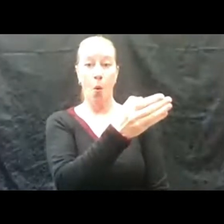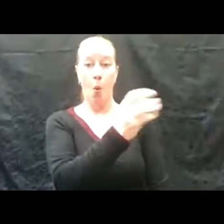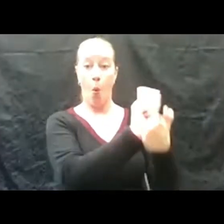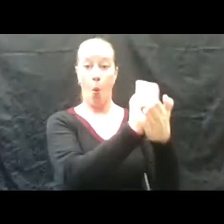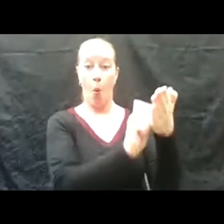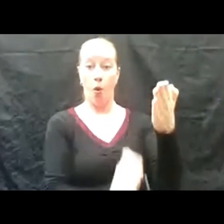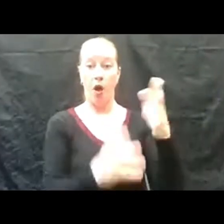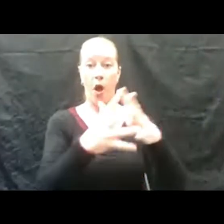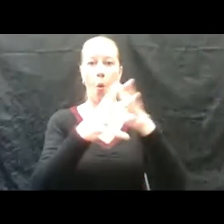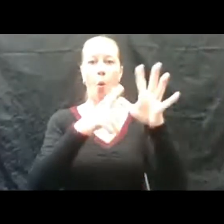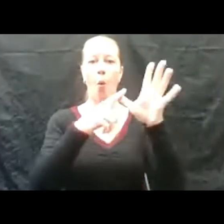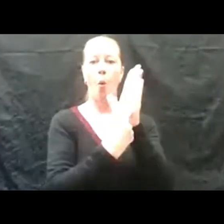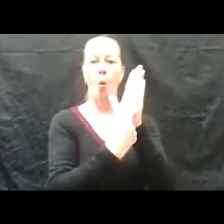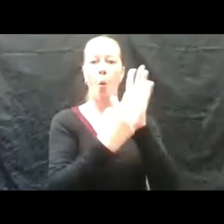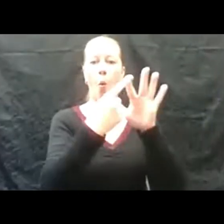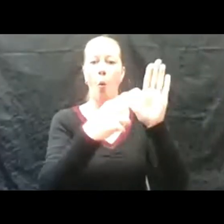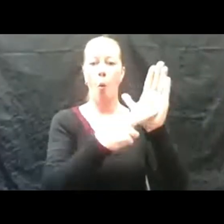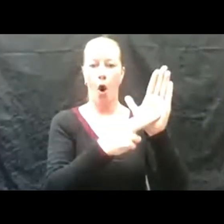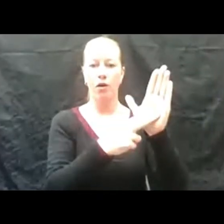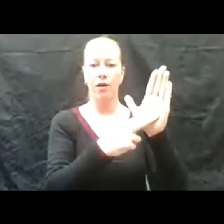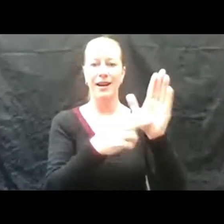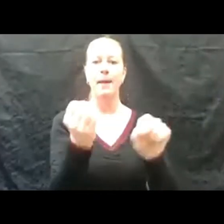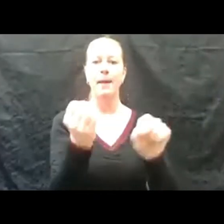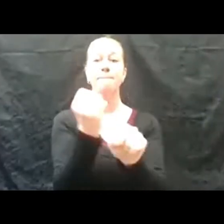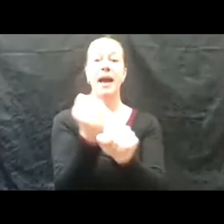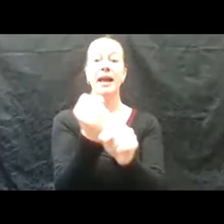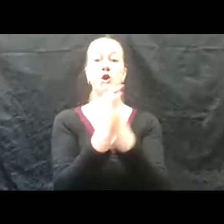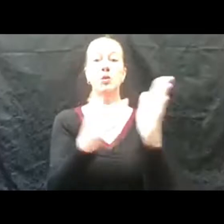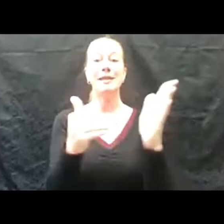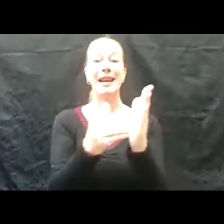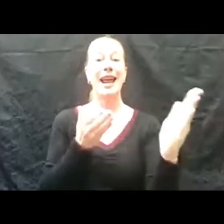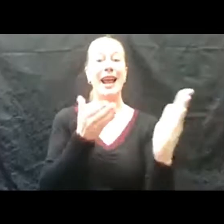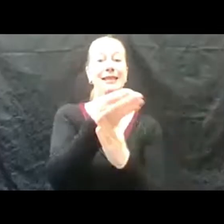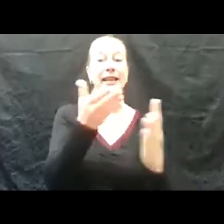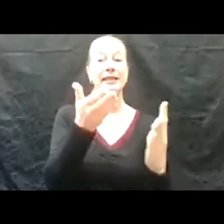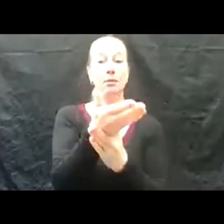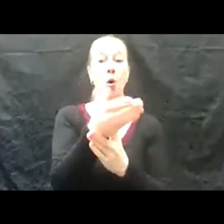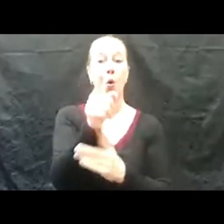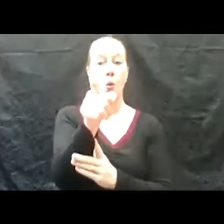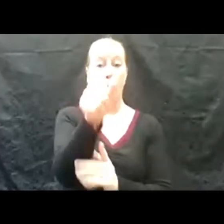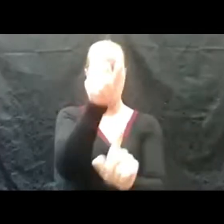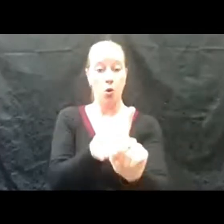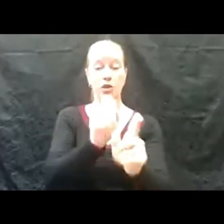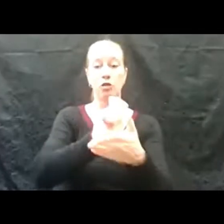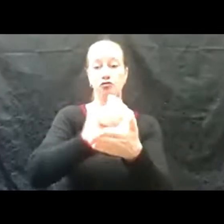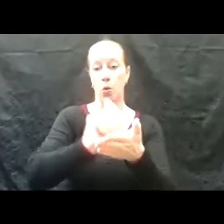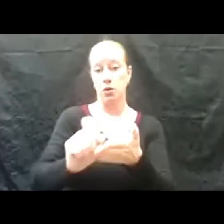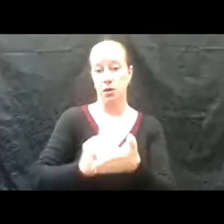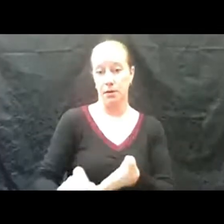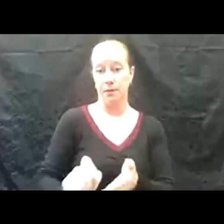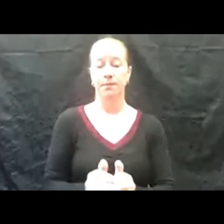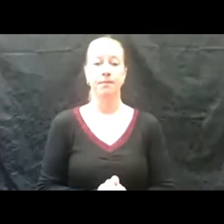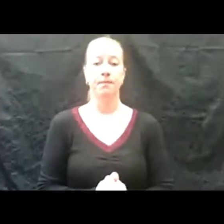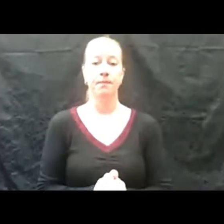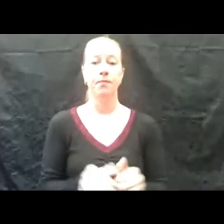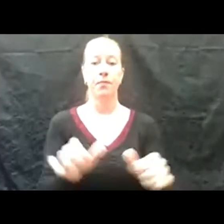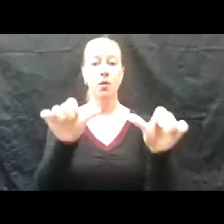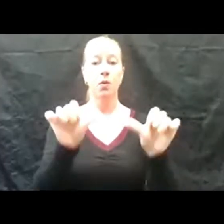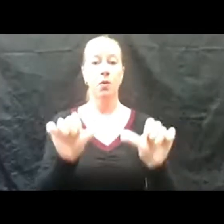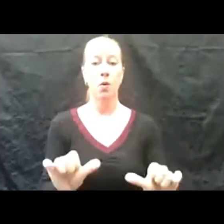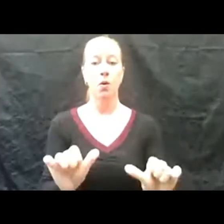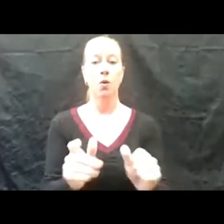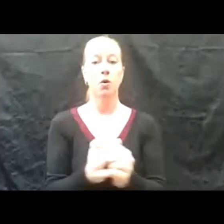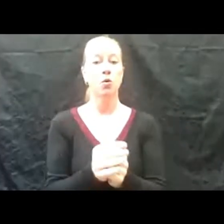the report, Making New Zealand Accessible, a Design for Effective Accessibility Legislation. So Warren is a barrister